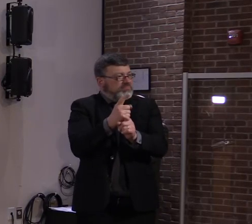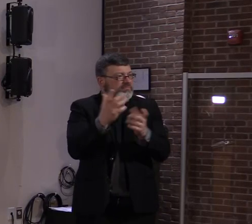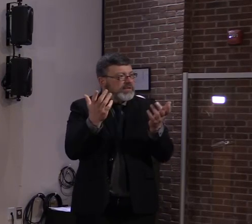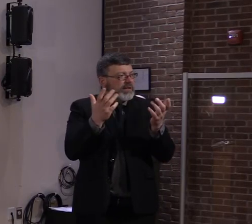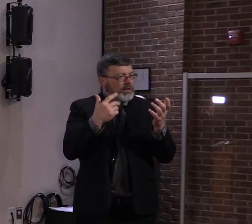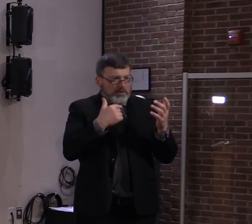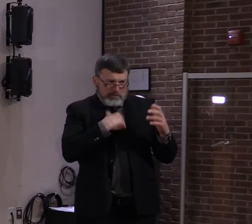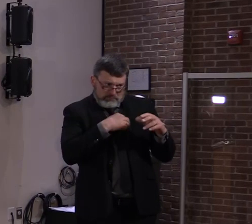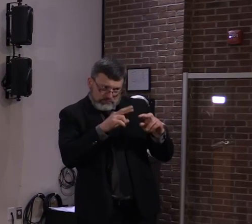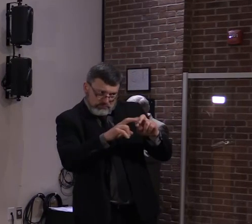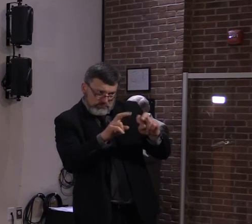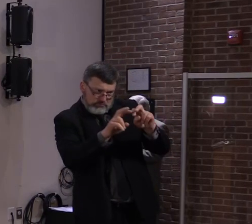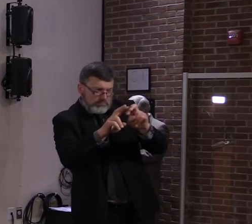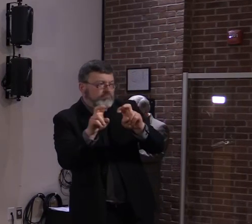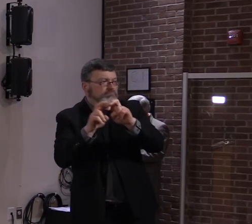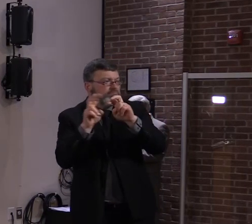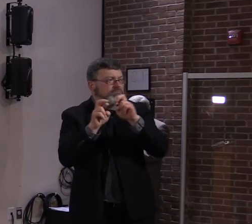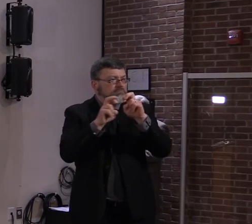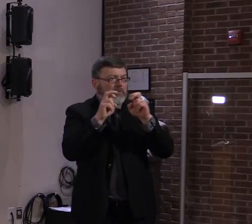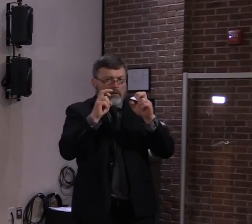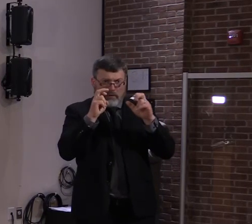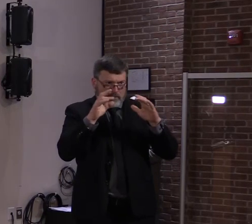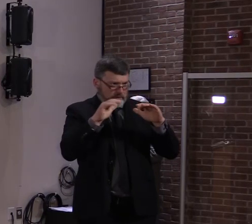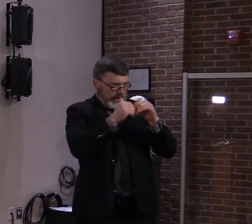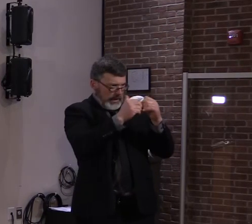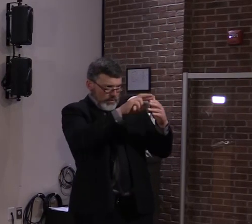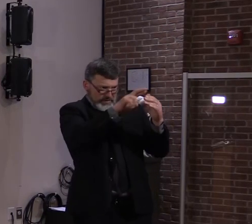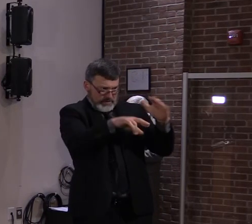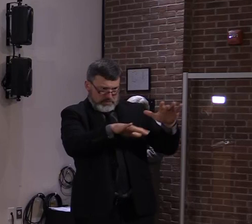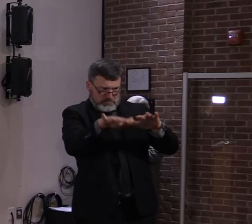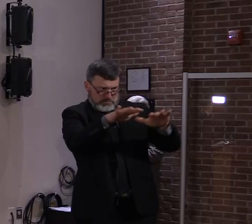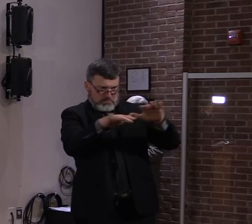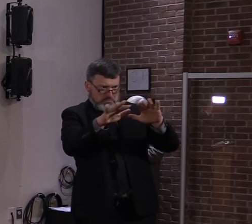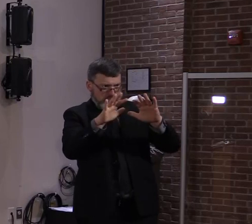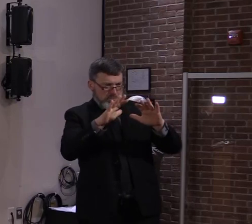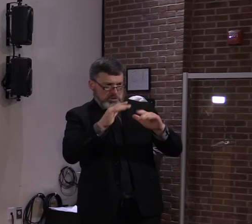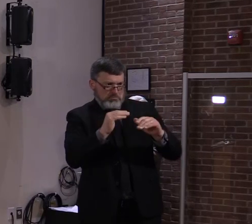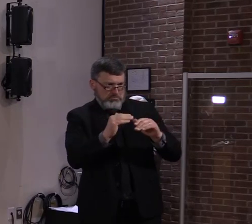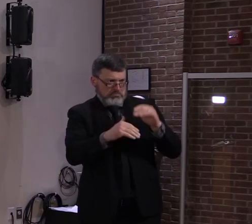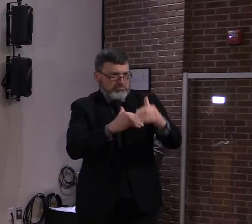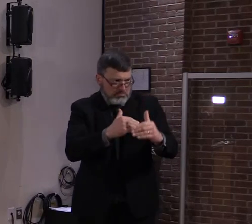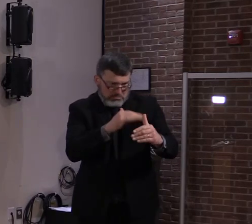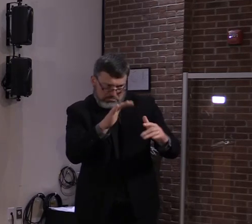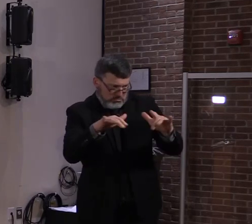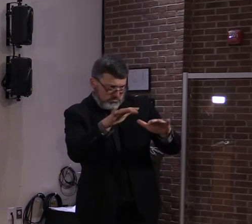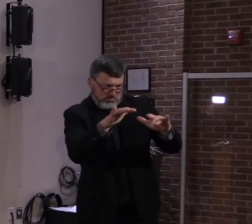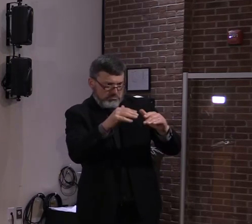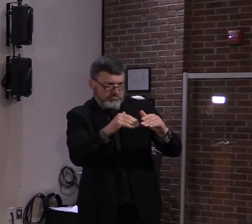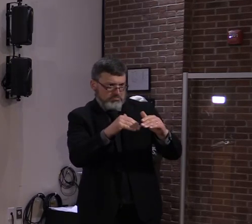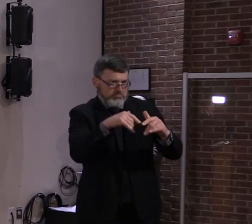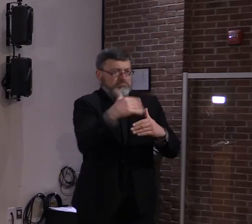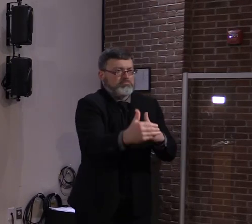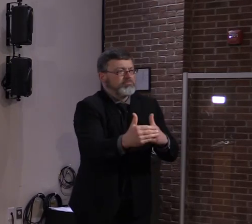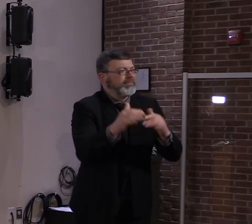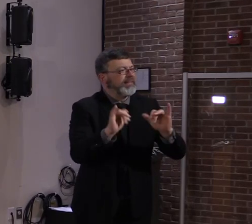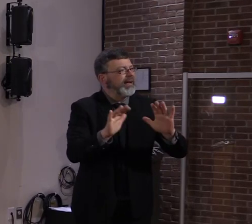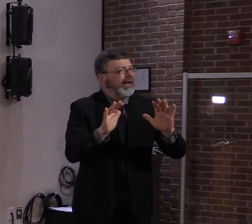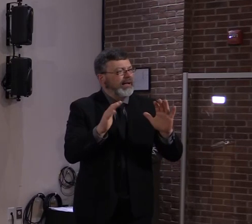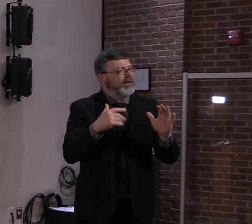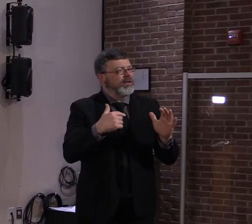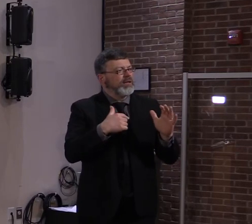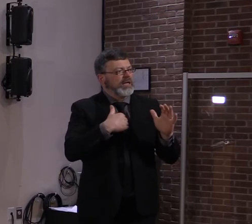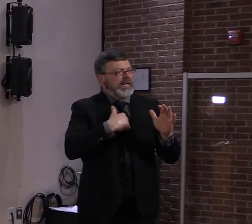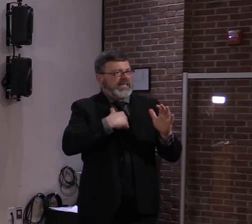to the next move, which would be to remove the restrictions on the hours, but we're just not there yet.